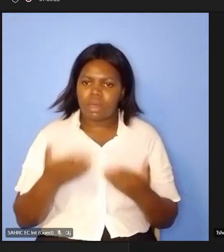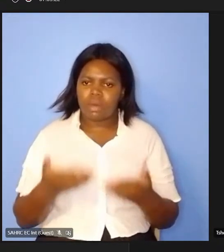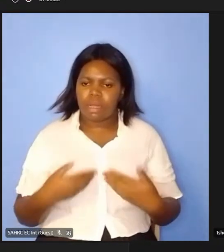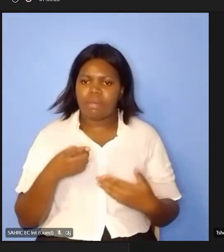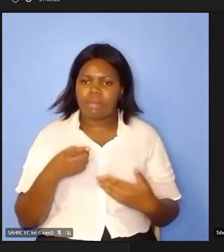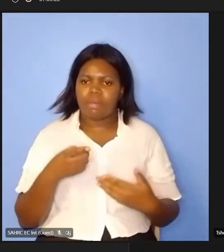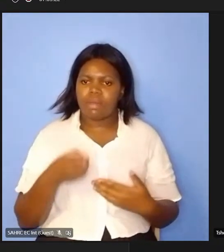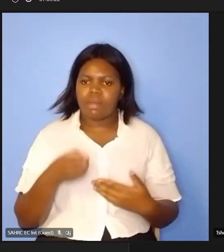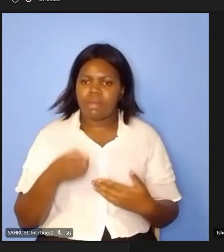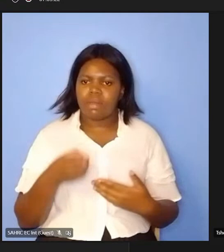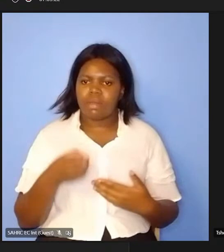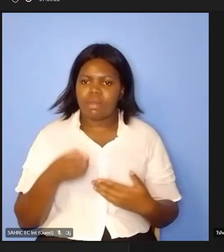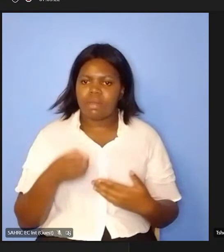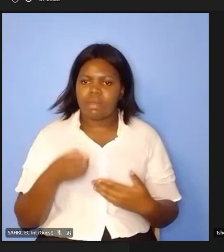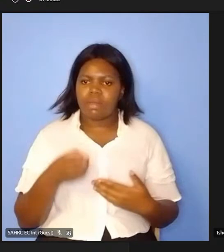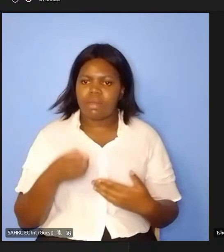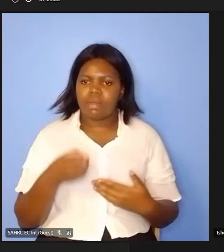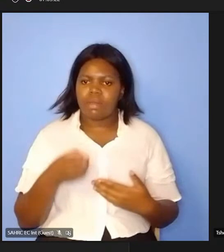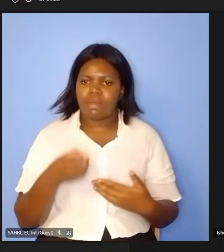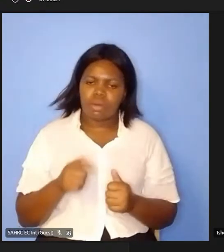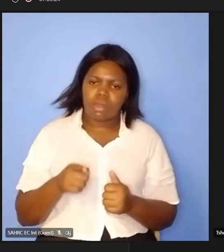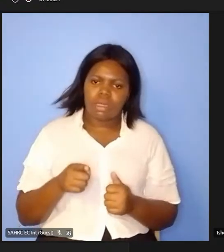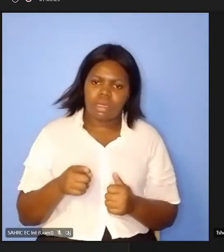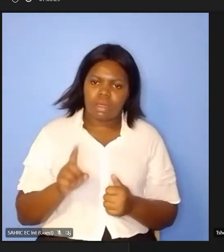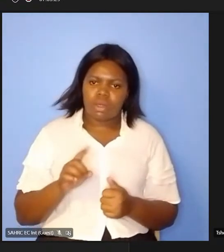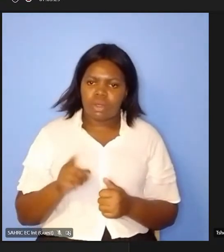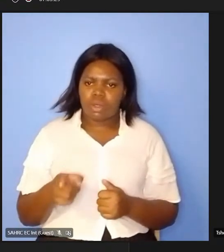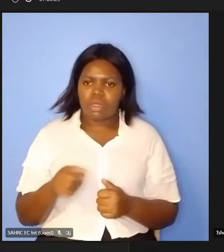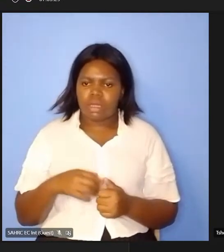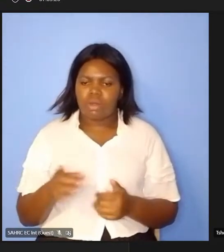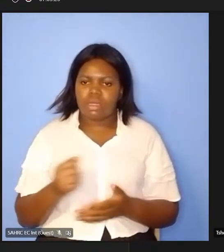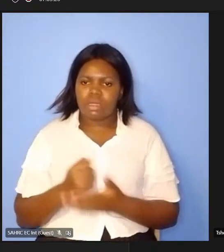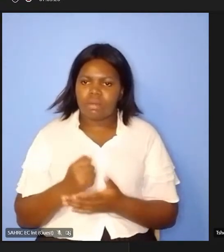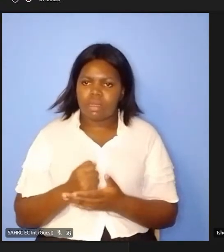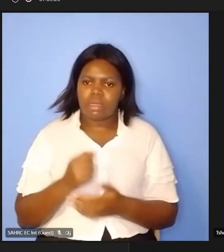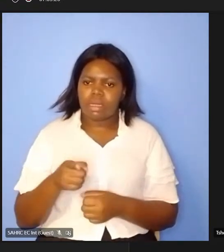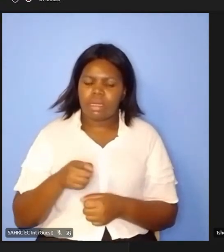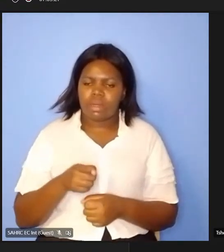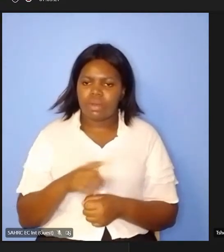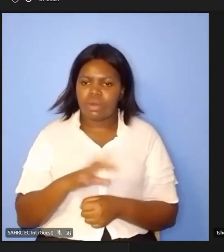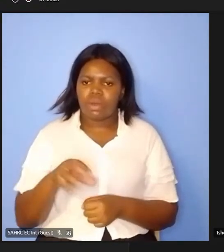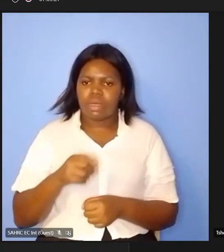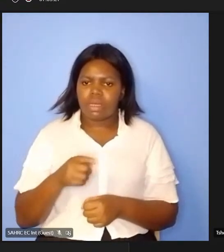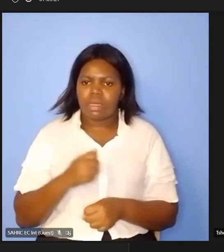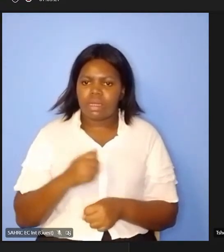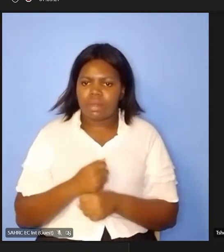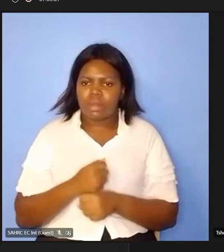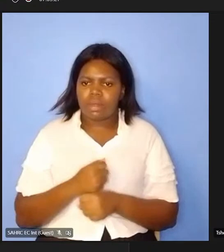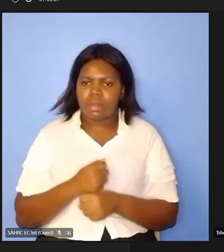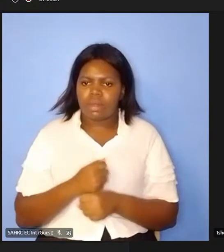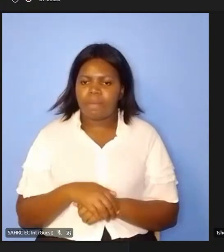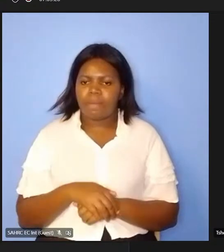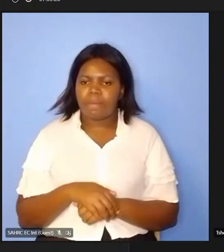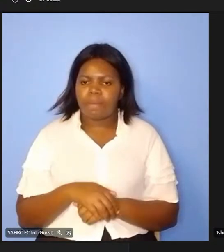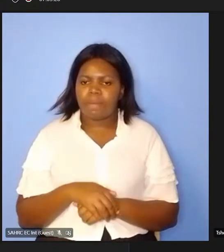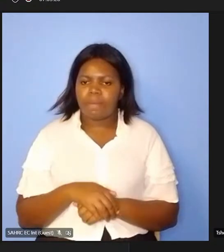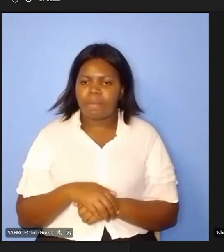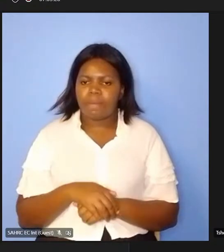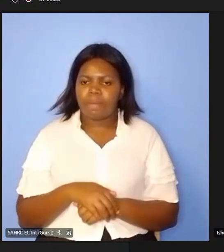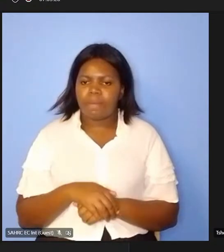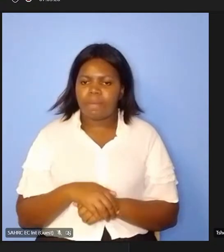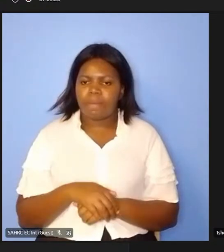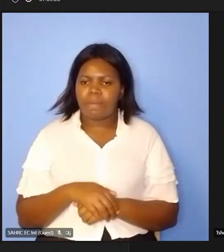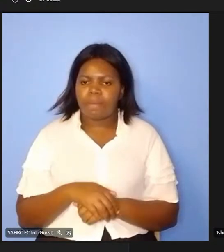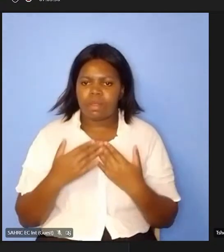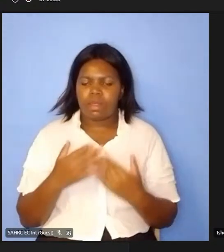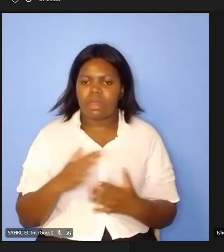it's something, a mechanism which we as the ELC should use much more and that we don't necessarily use as well as we could. So thank you